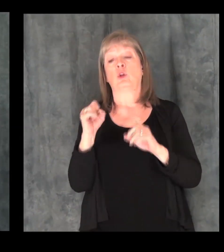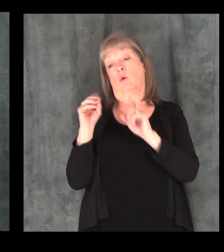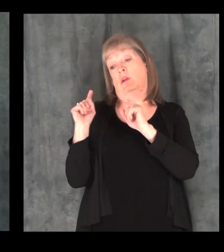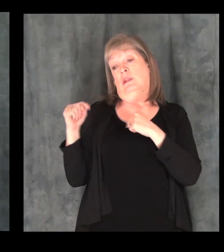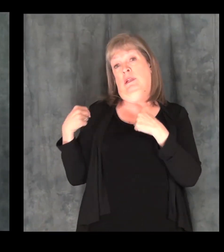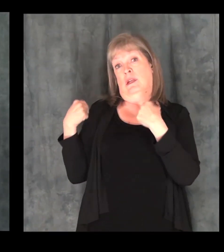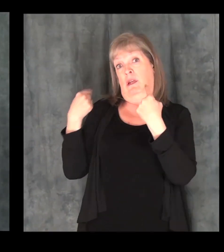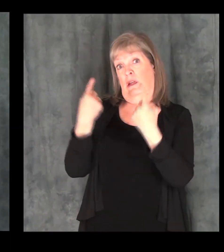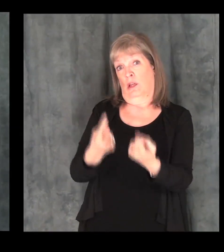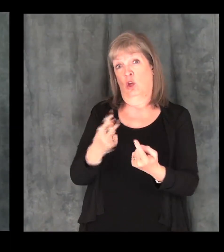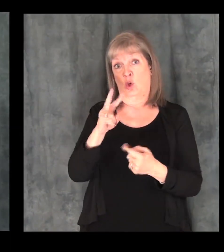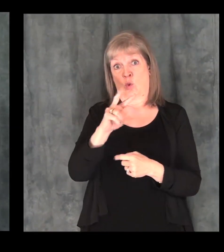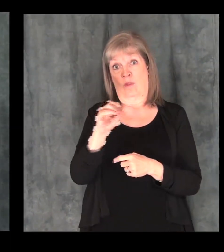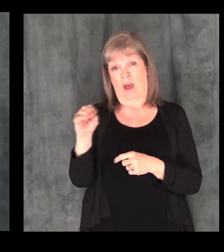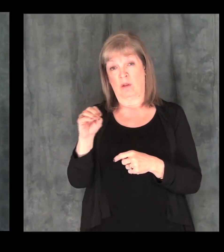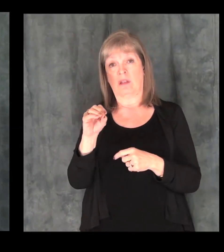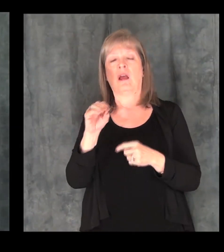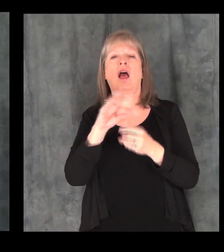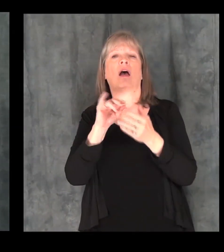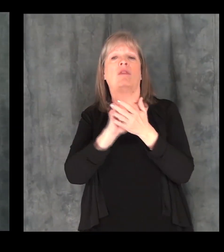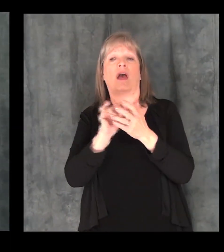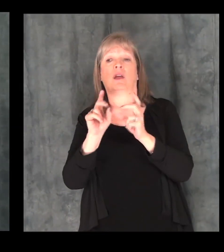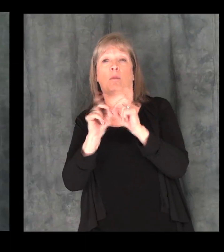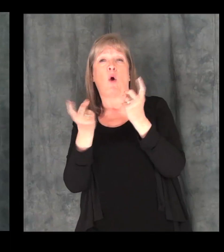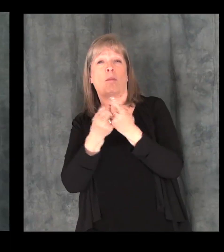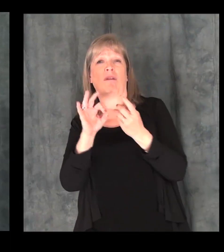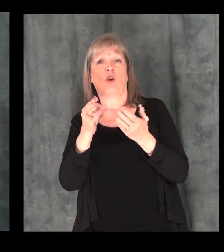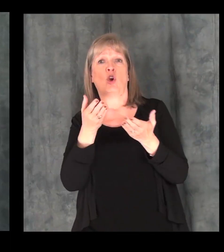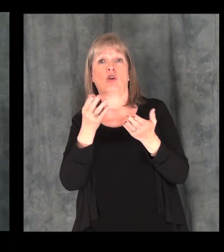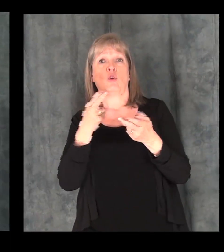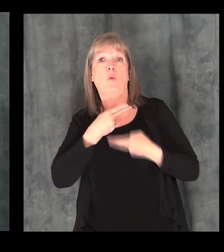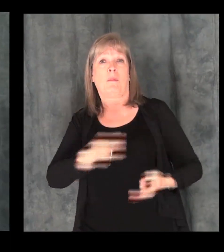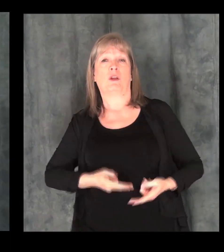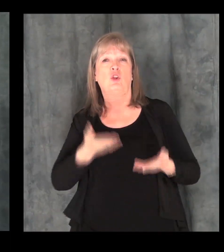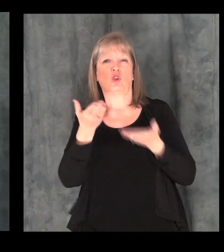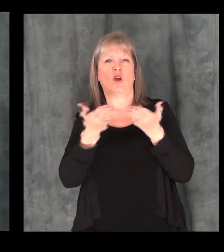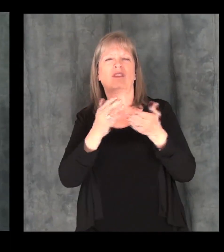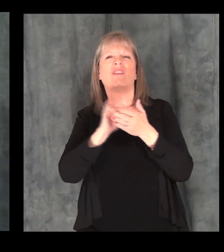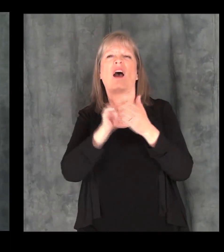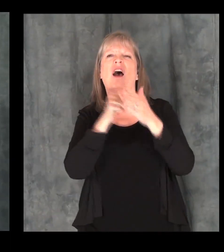the Department of Human Services, which is under the state